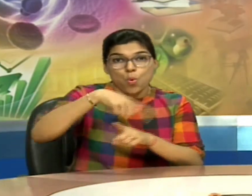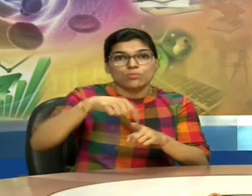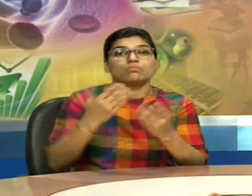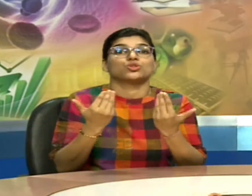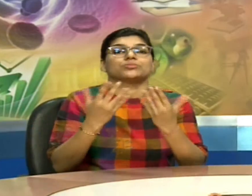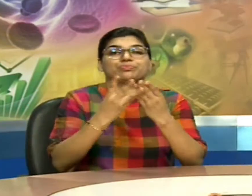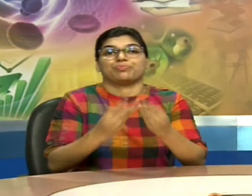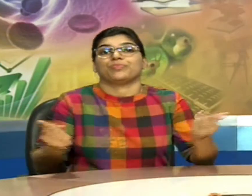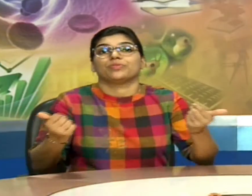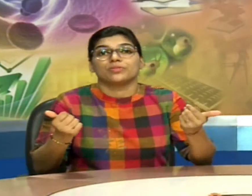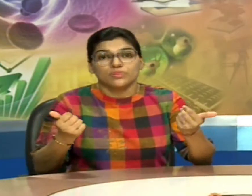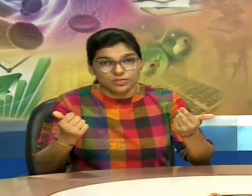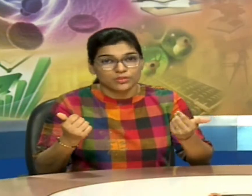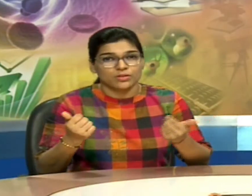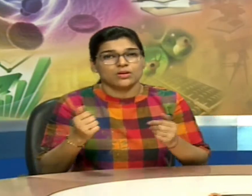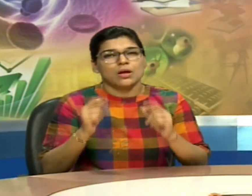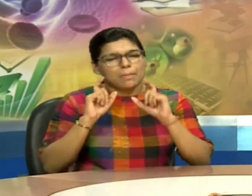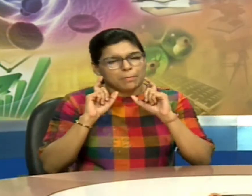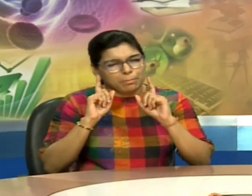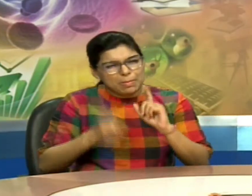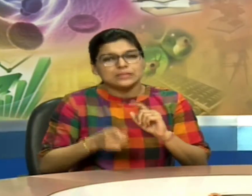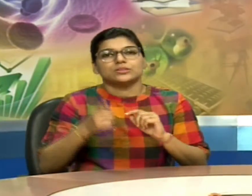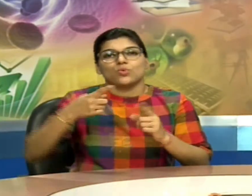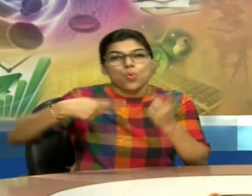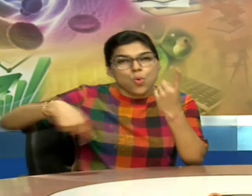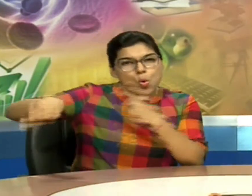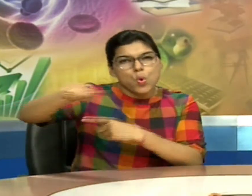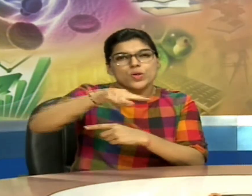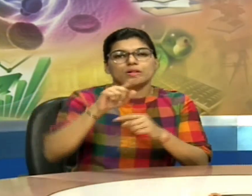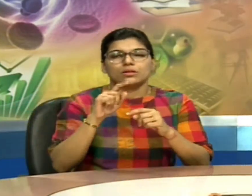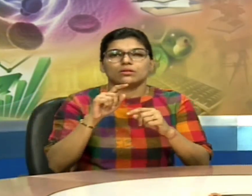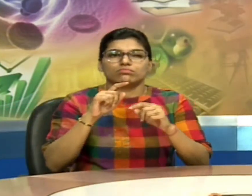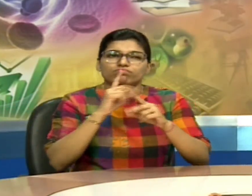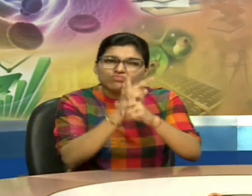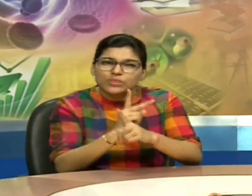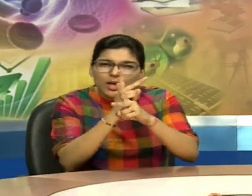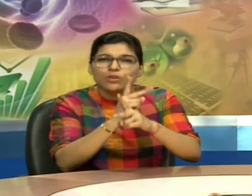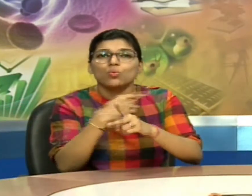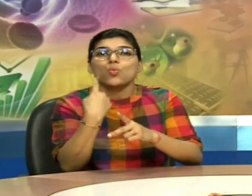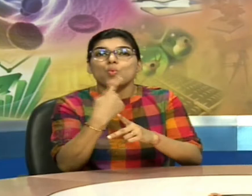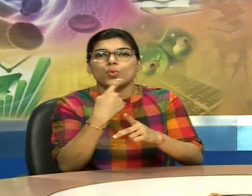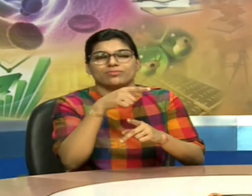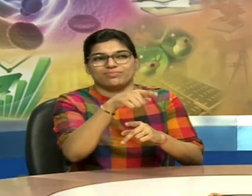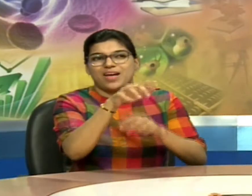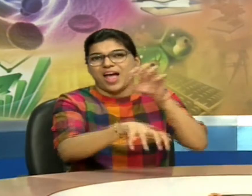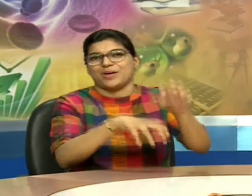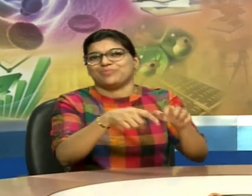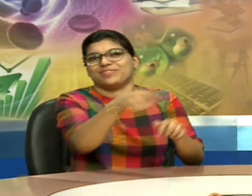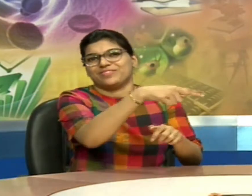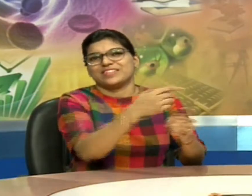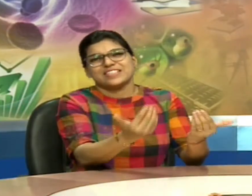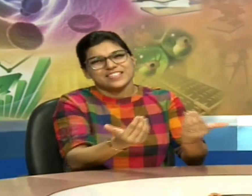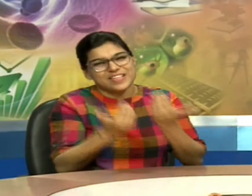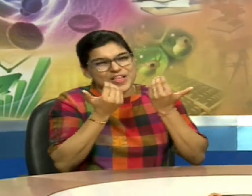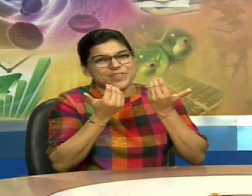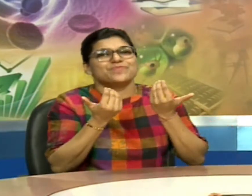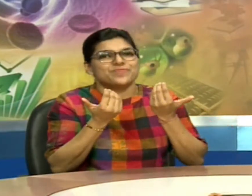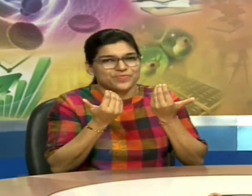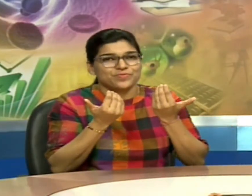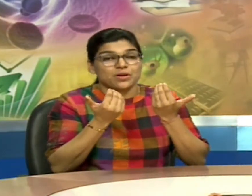Like animals, there may be some more animals which are in danger of becoming extinct. So, we must